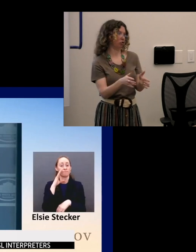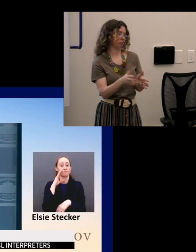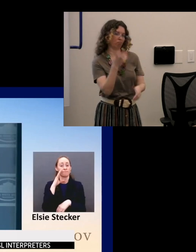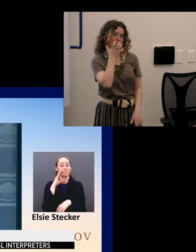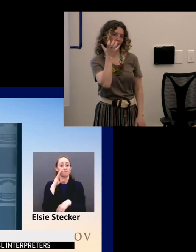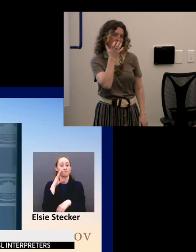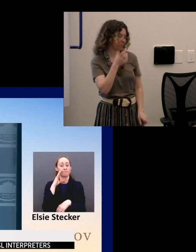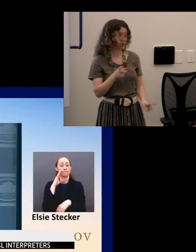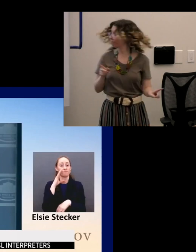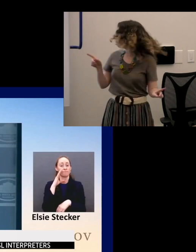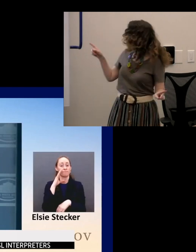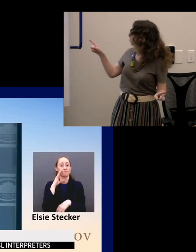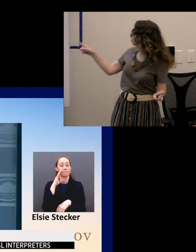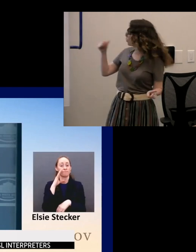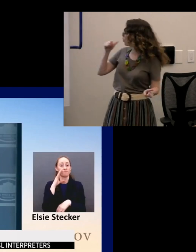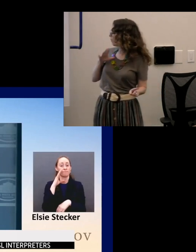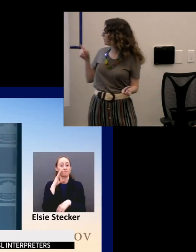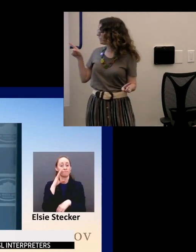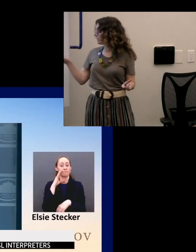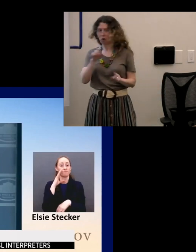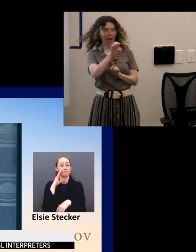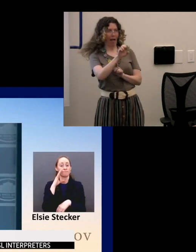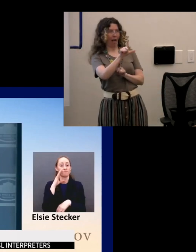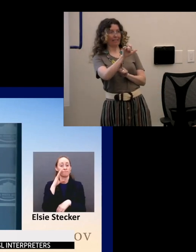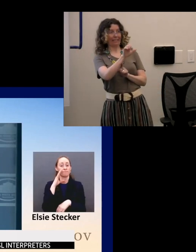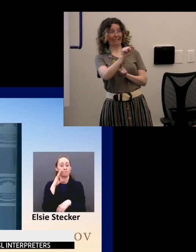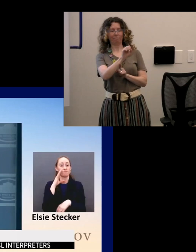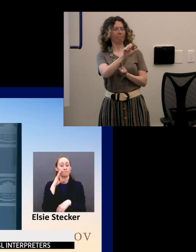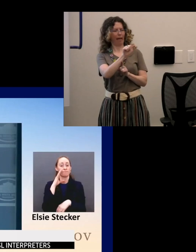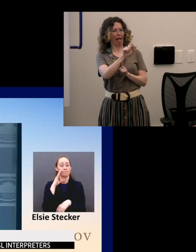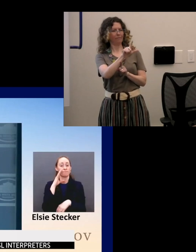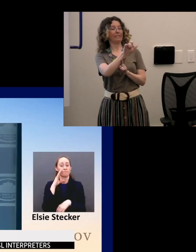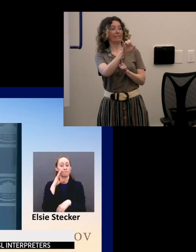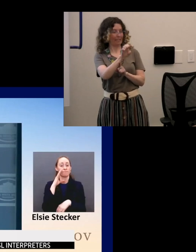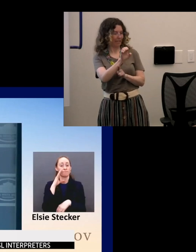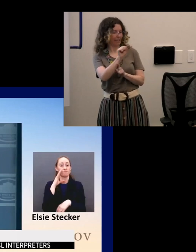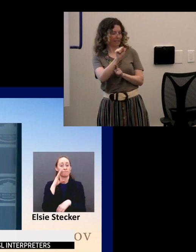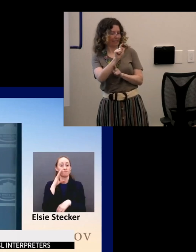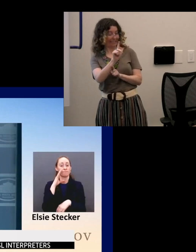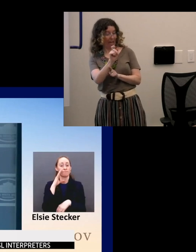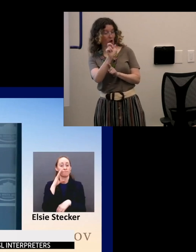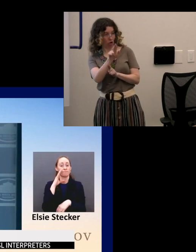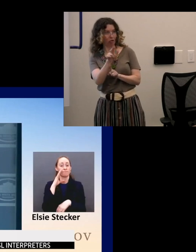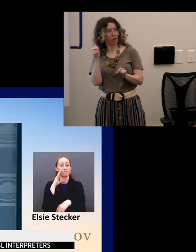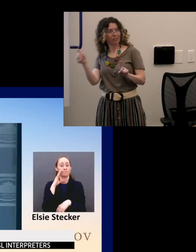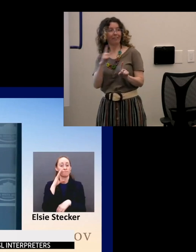Biden administration, which is pretty amazing. This woman's name, her name is Elsie